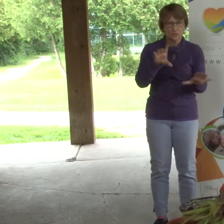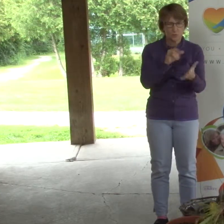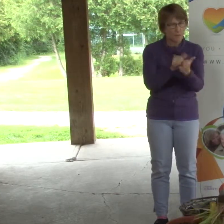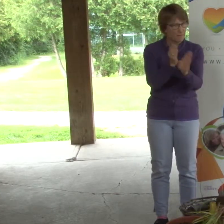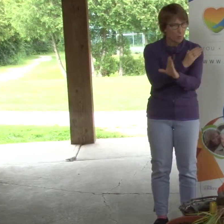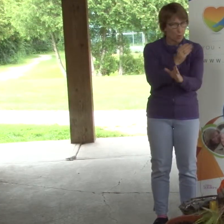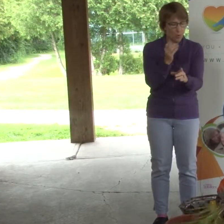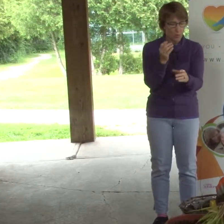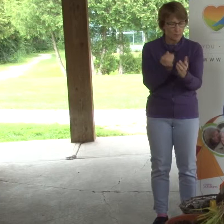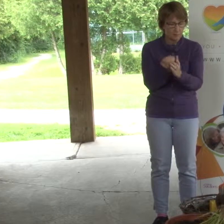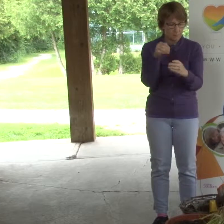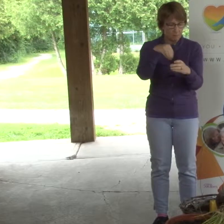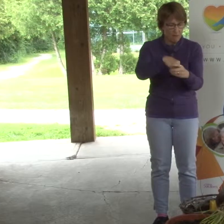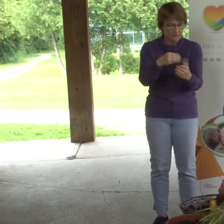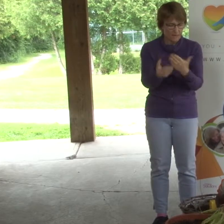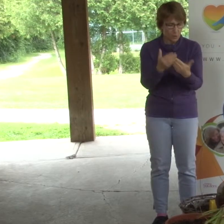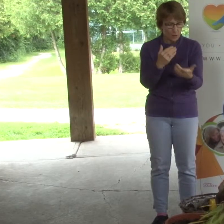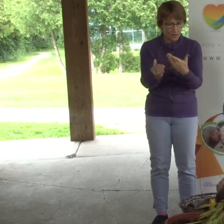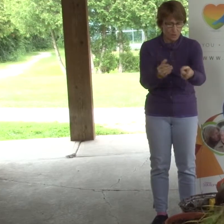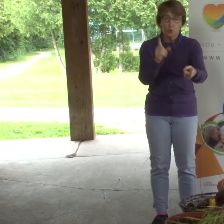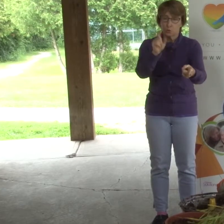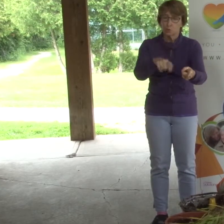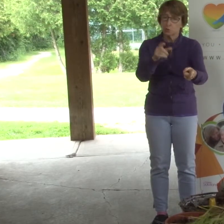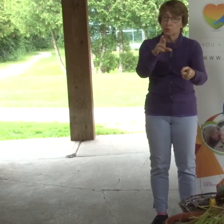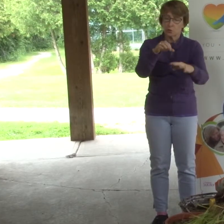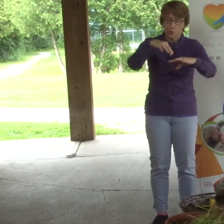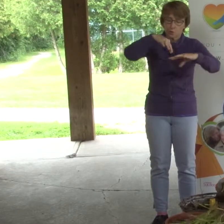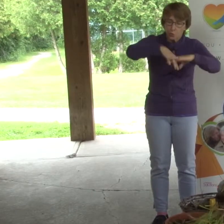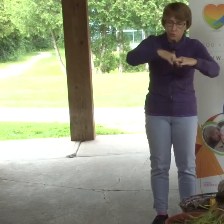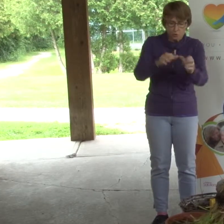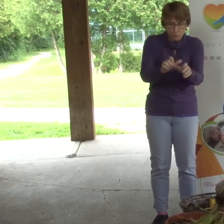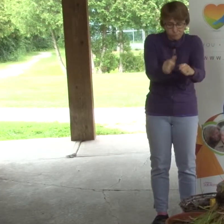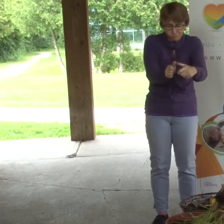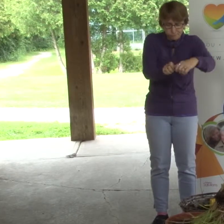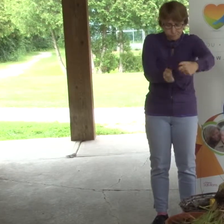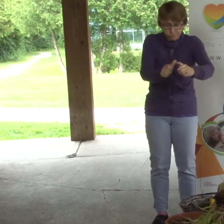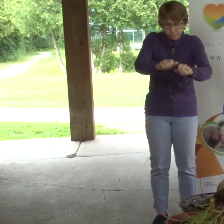Always take your plant and pull the roots out a little bit.